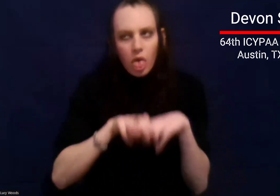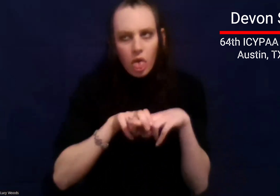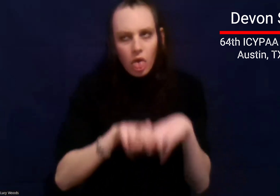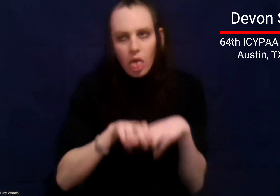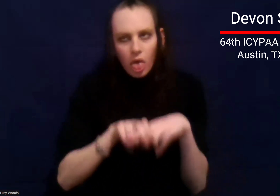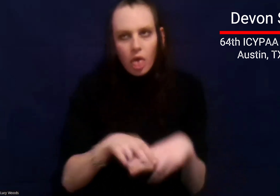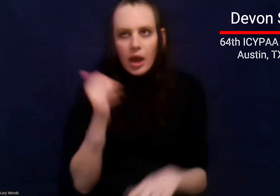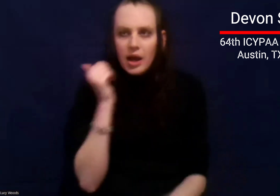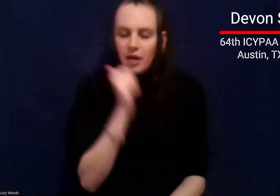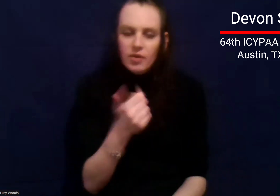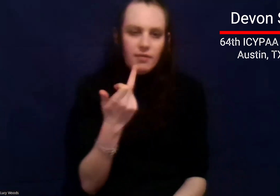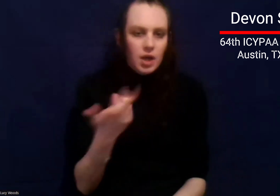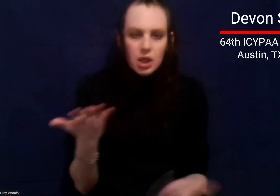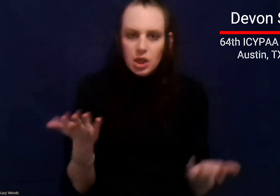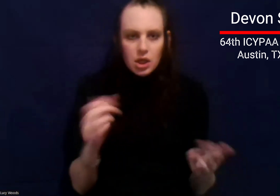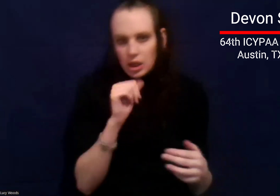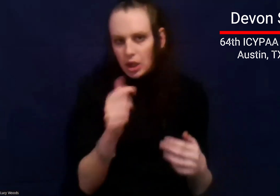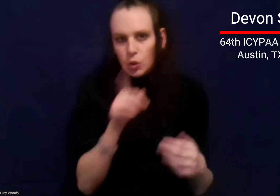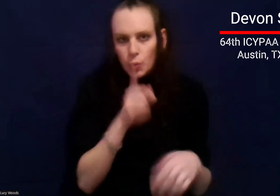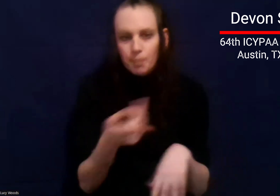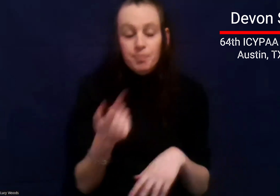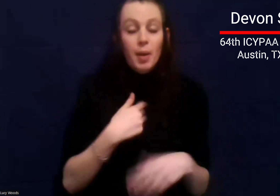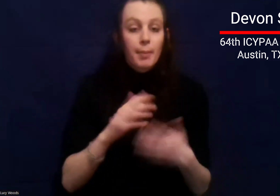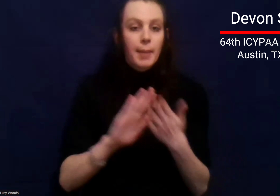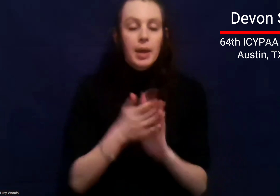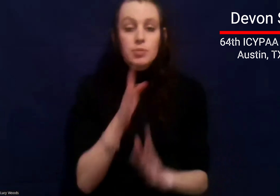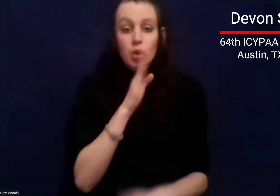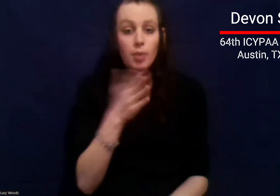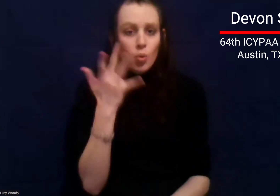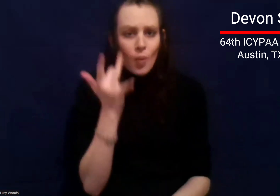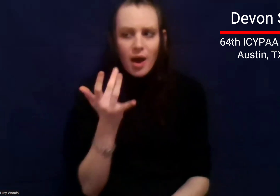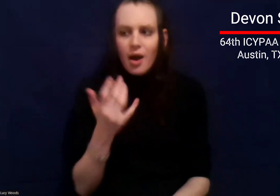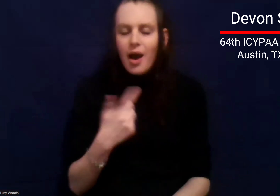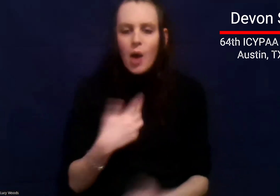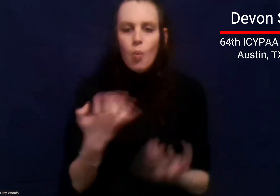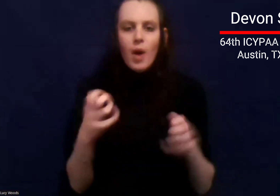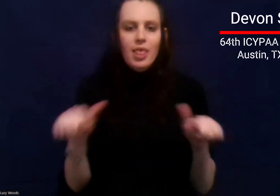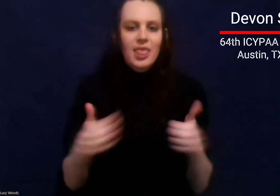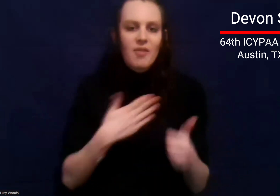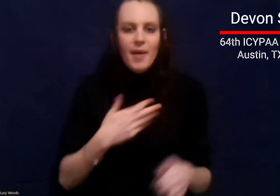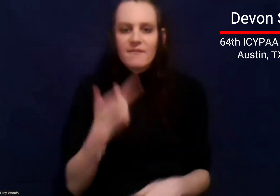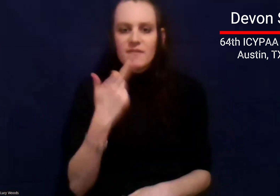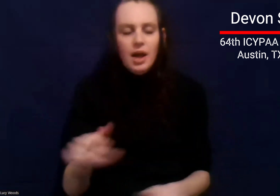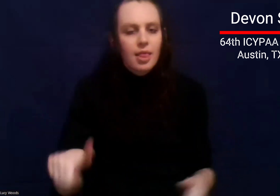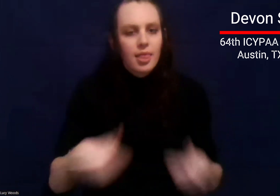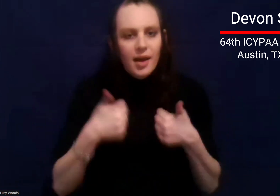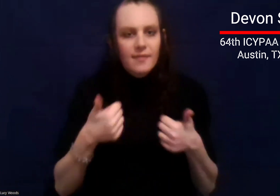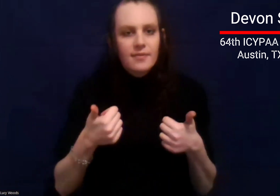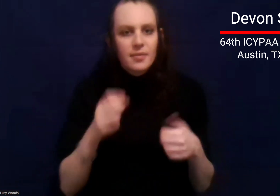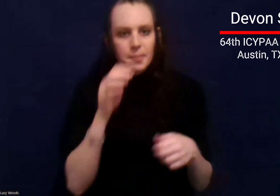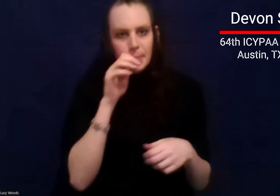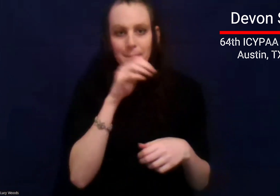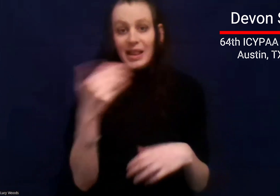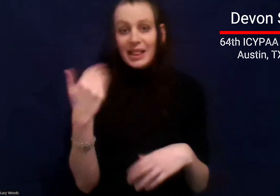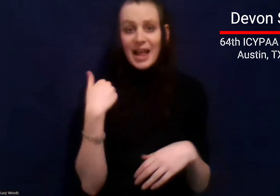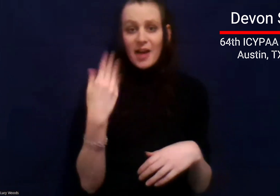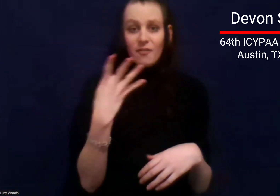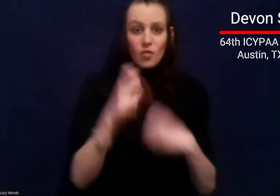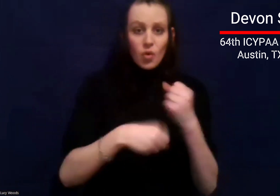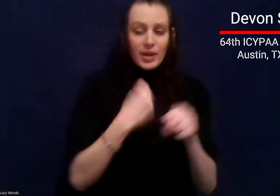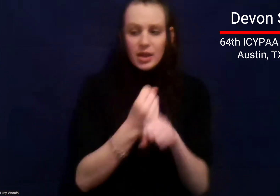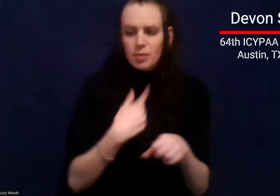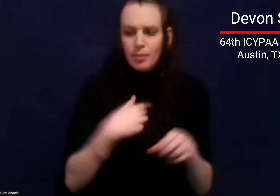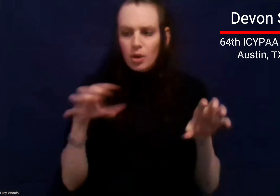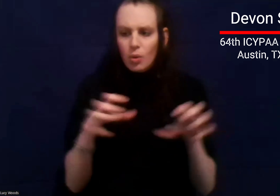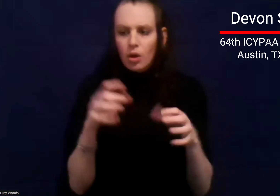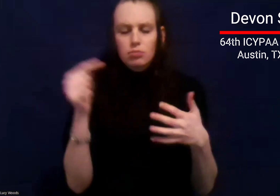time. I got sober to live my fucking life. The first 20 years, I've done more in the past 4 years than I ever did in my first 20 years of